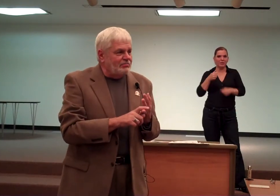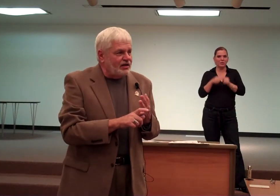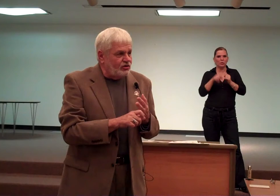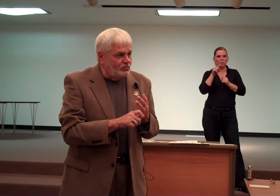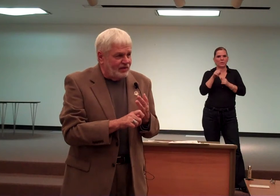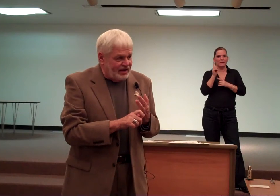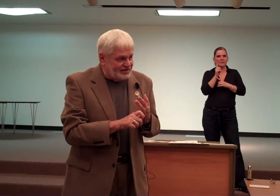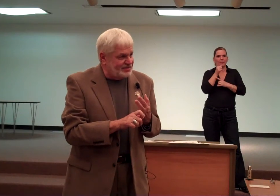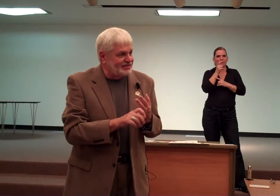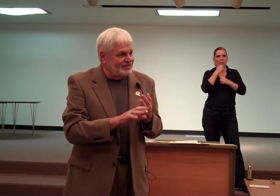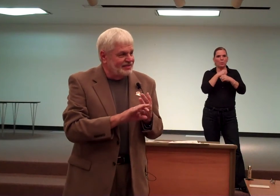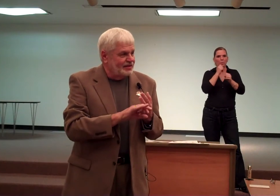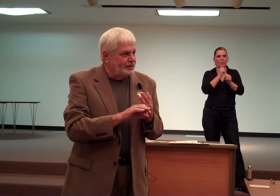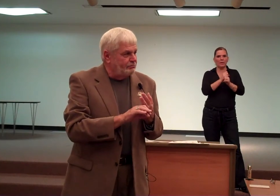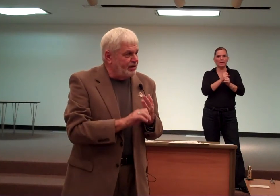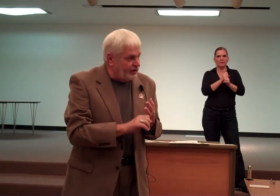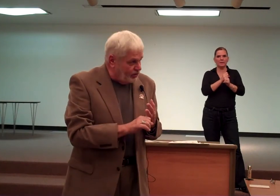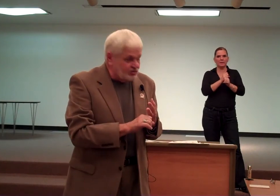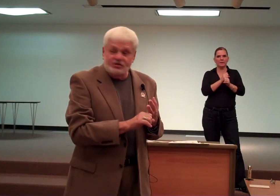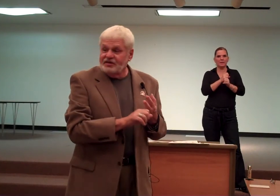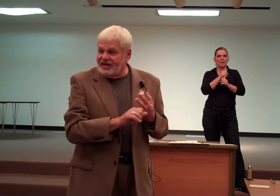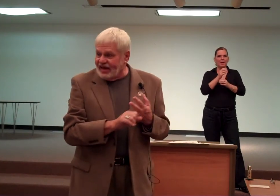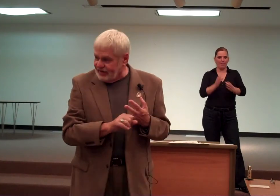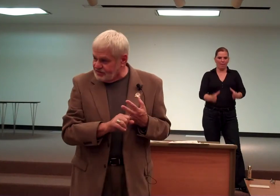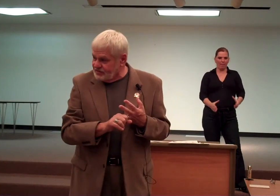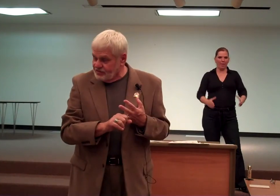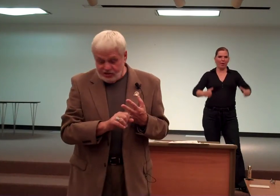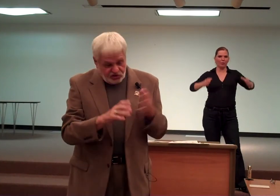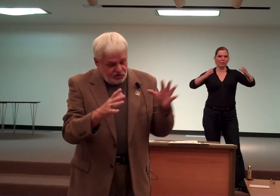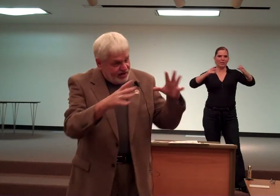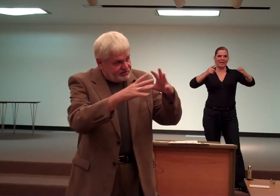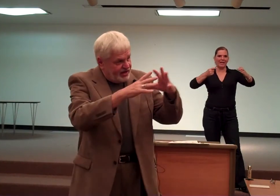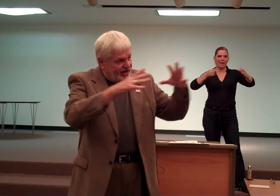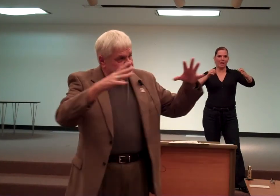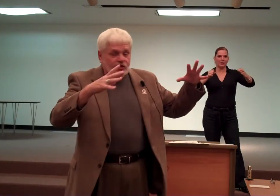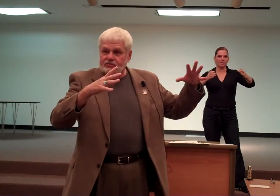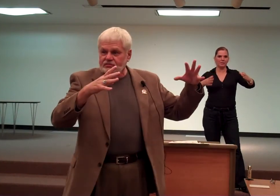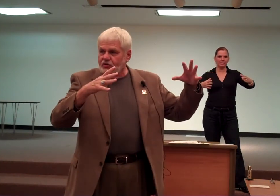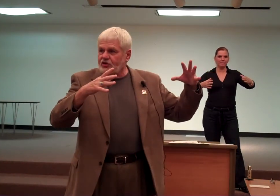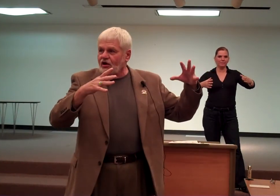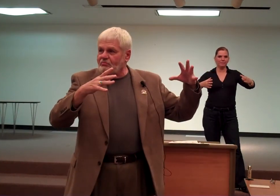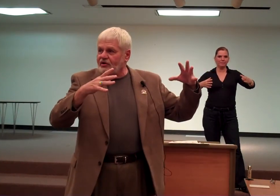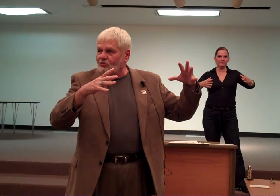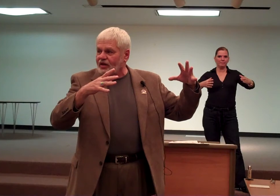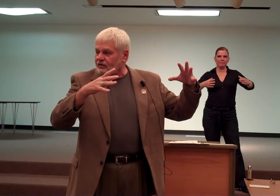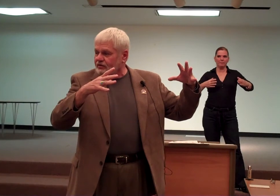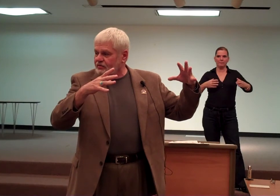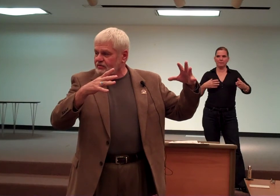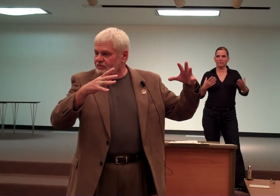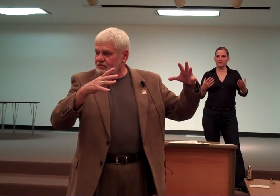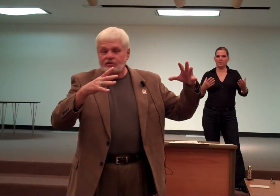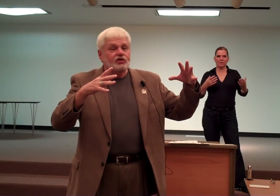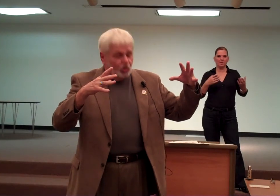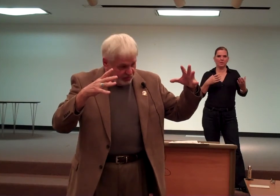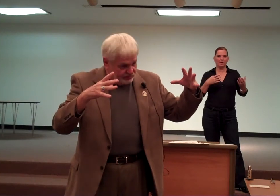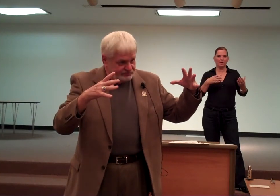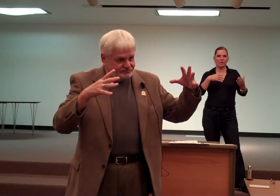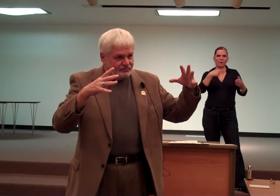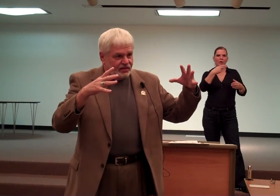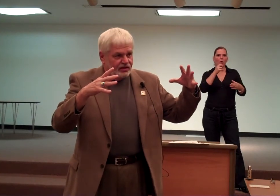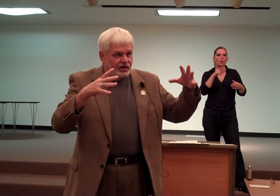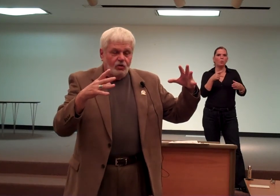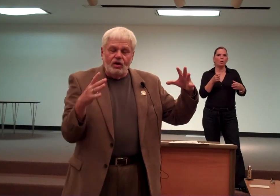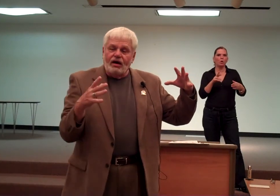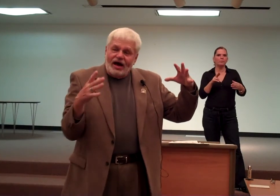need somebody who makes barrels, kegs. So you have to have, what do you call a barrel maker?